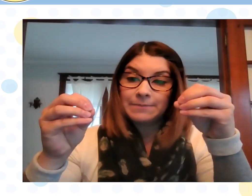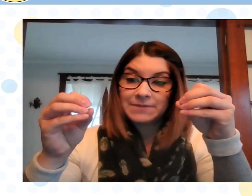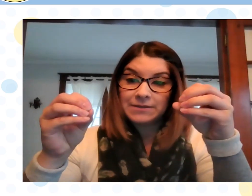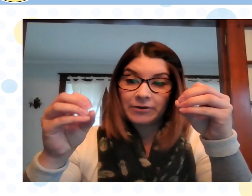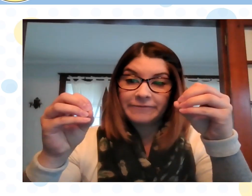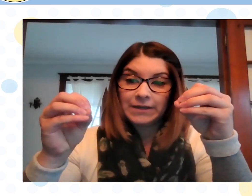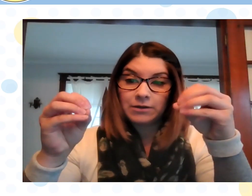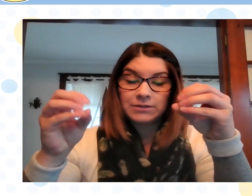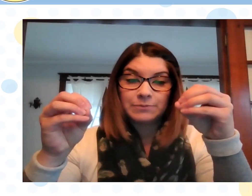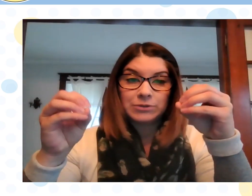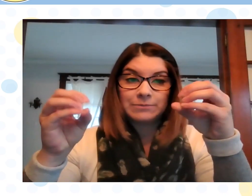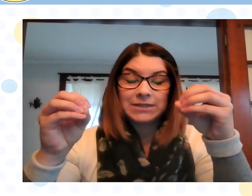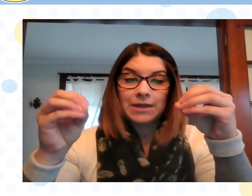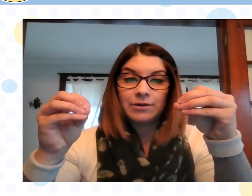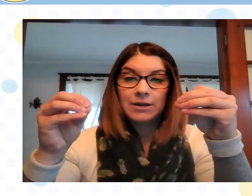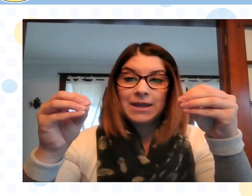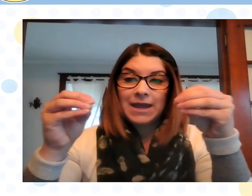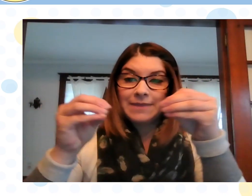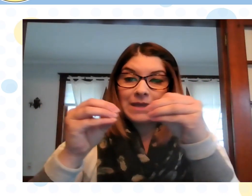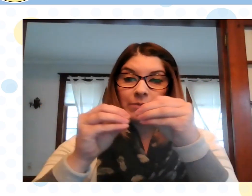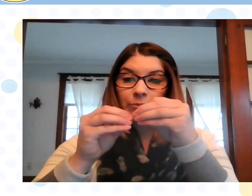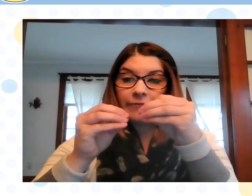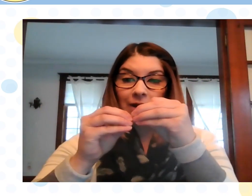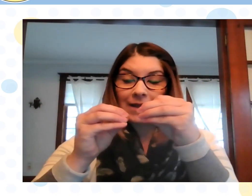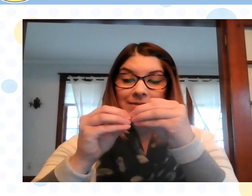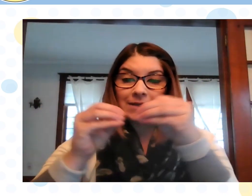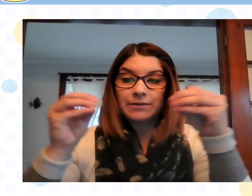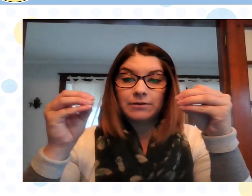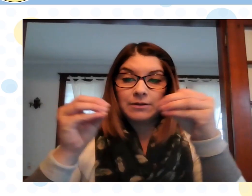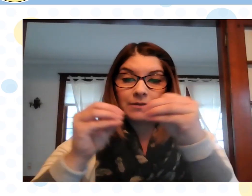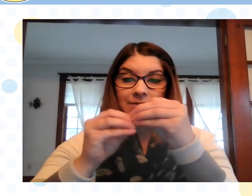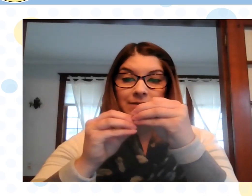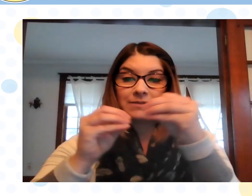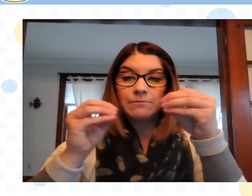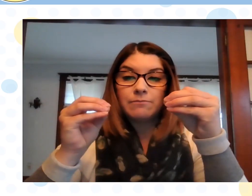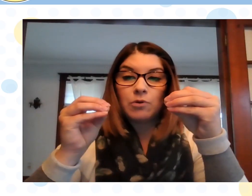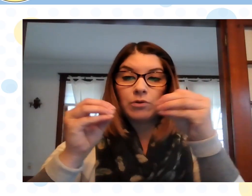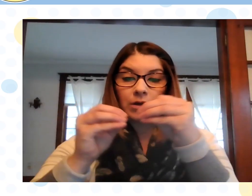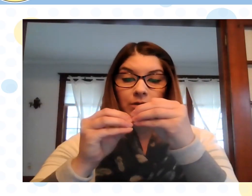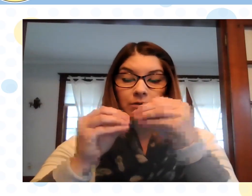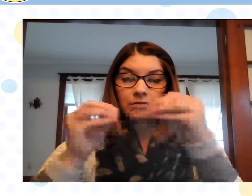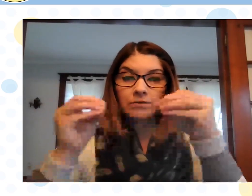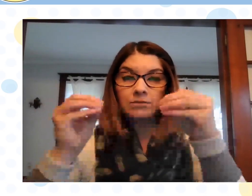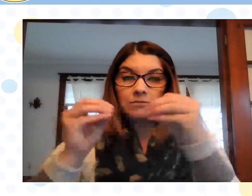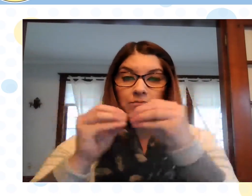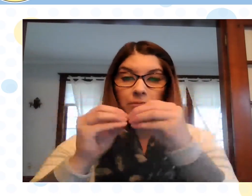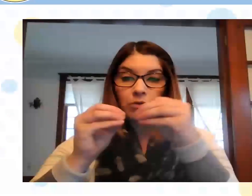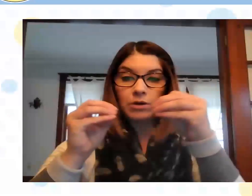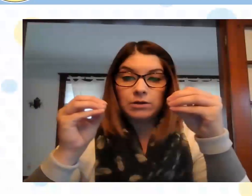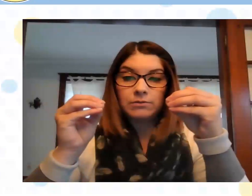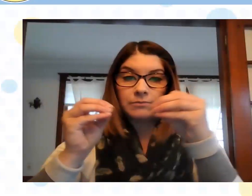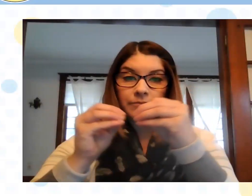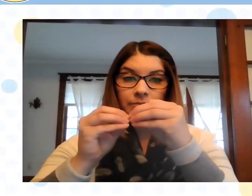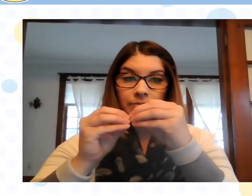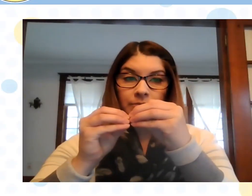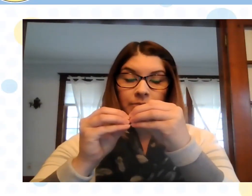the tips of our fingers, put them together, and then we move our hands together. And this is more,